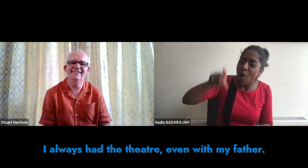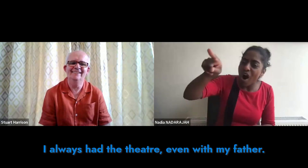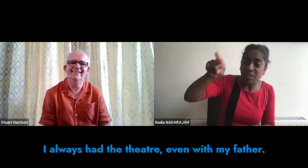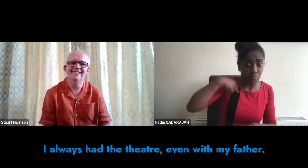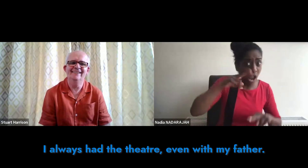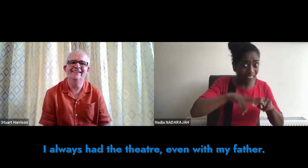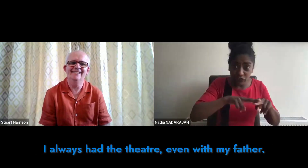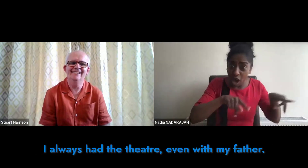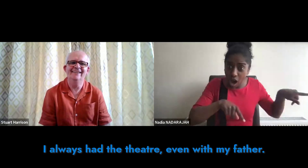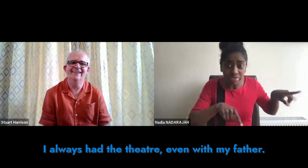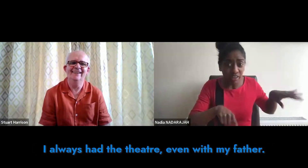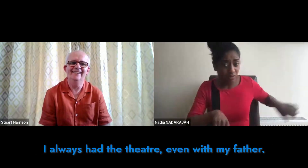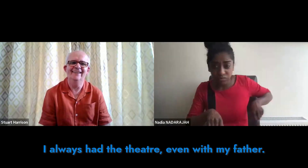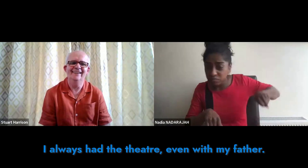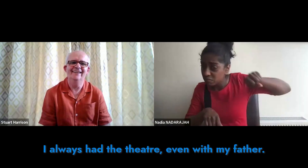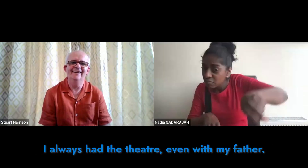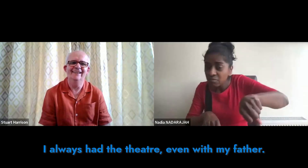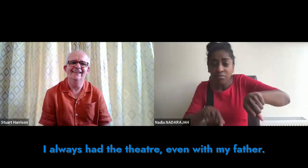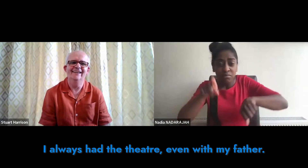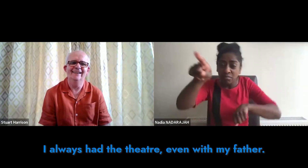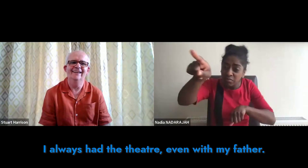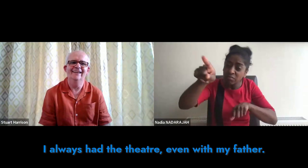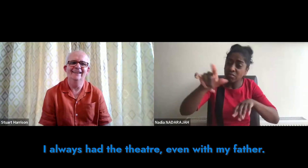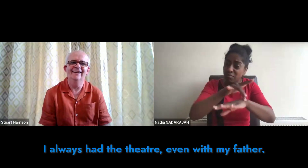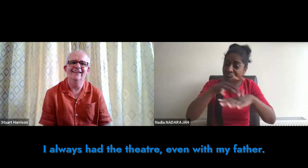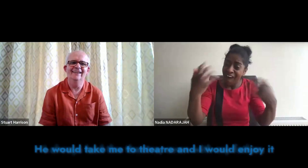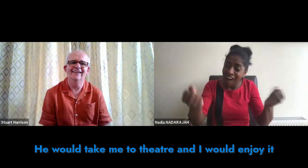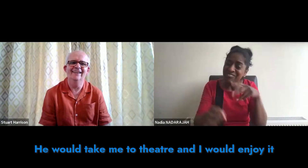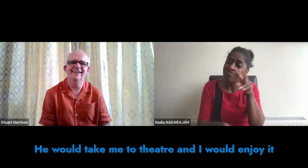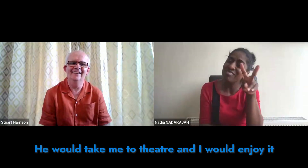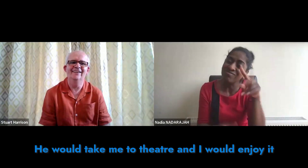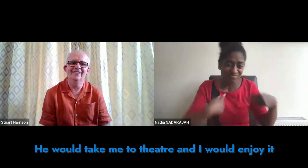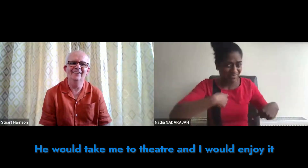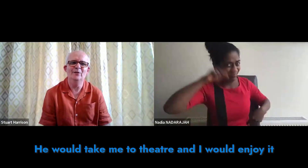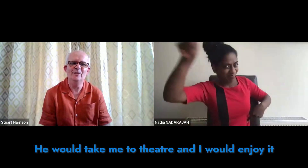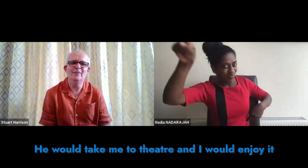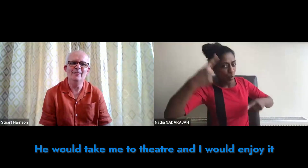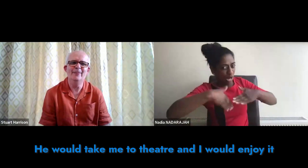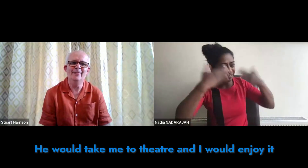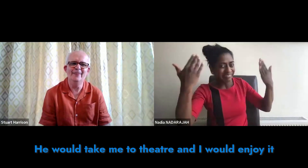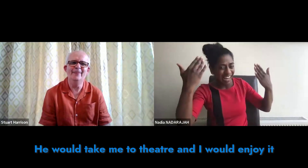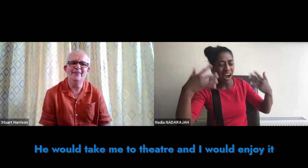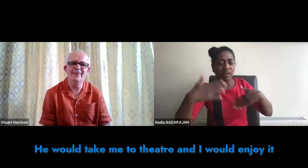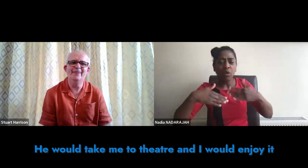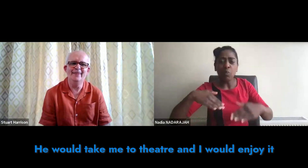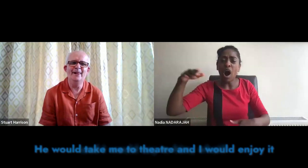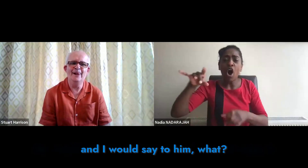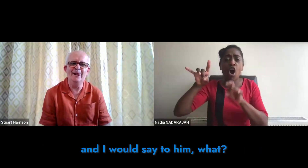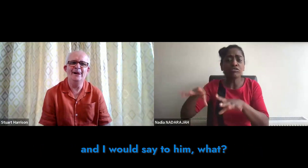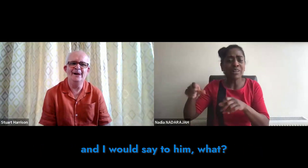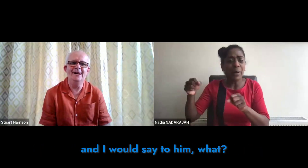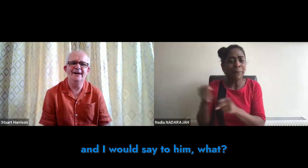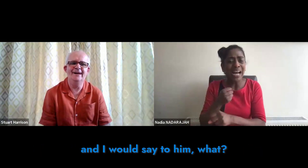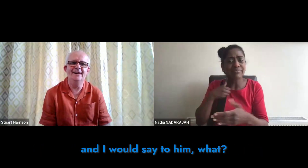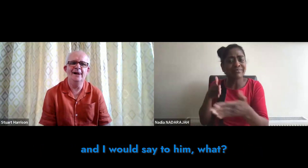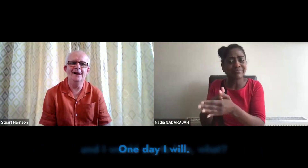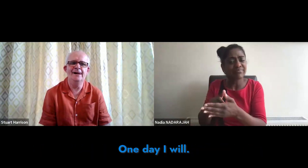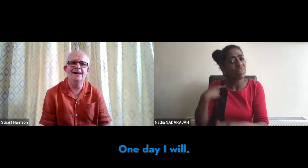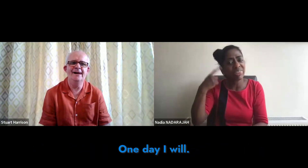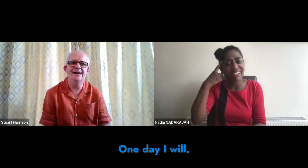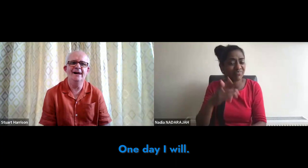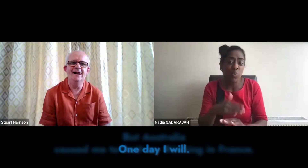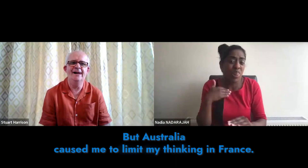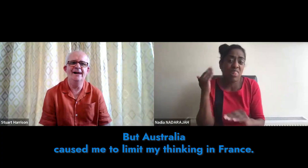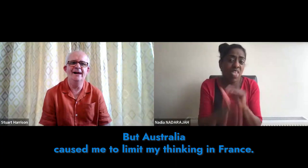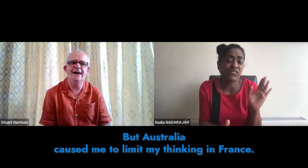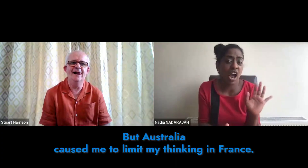I always had the theatre, even with my father, he would take me to theatre and I would enjoy it. And I would say to him, one day